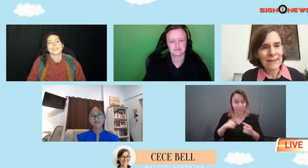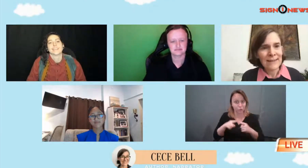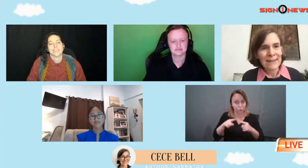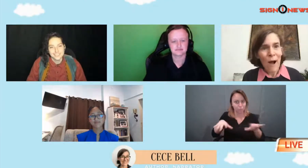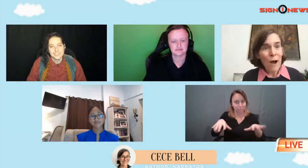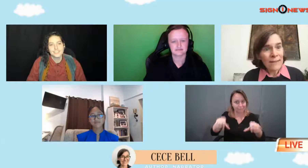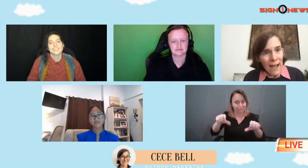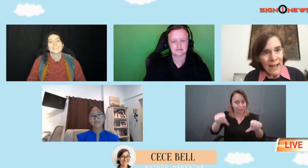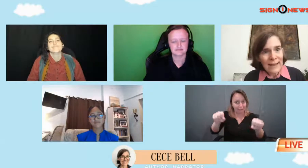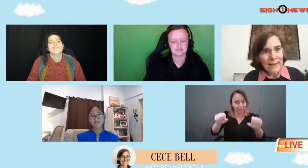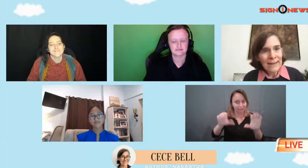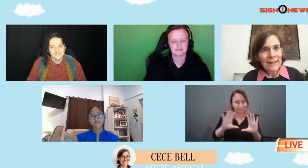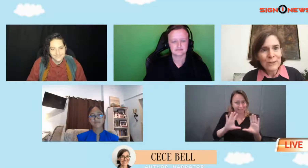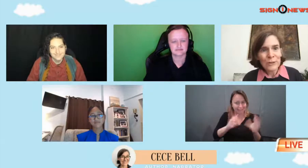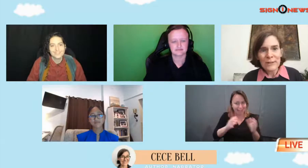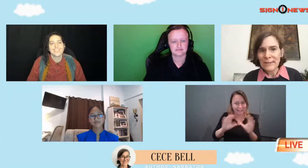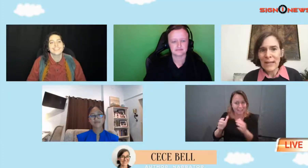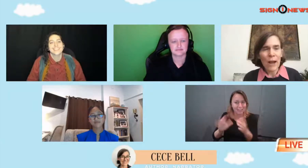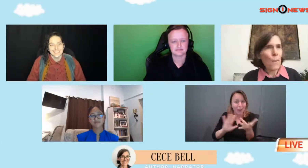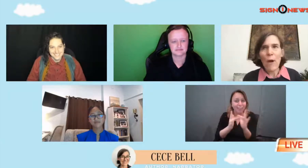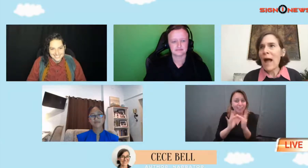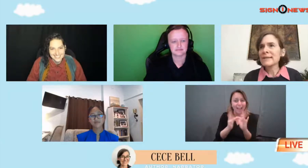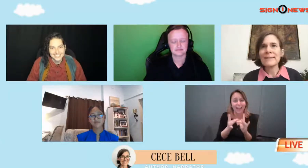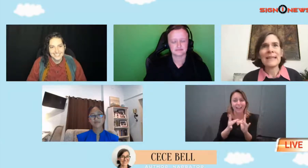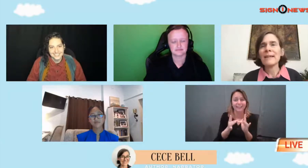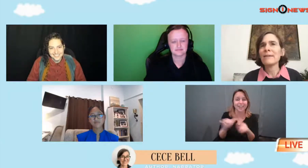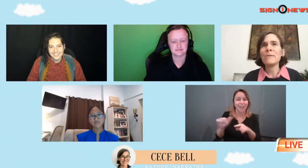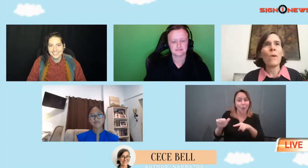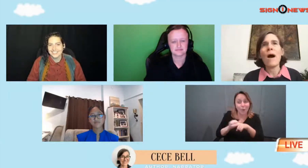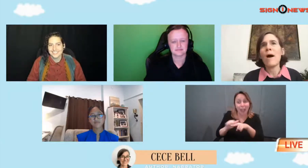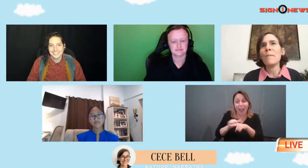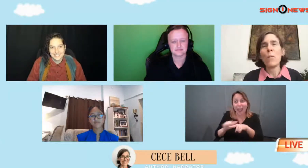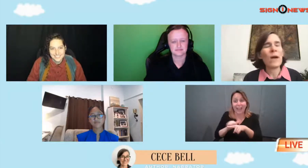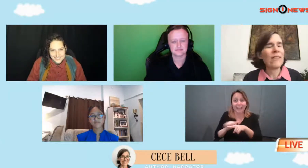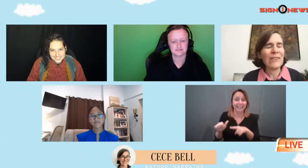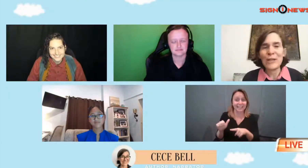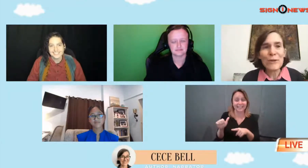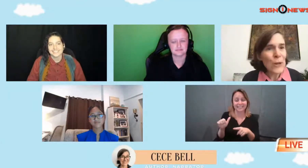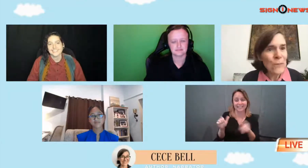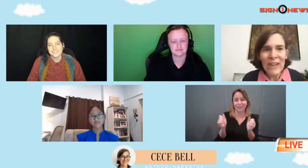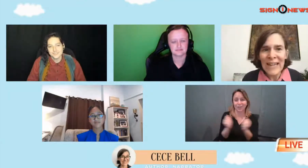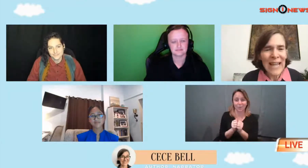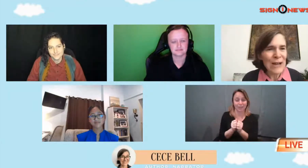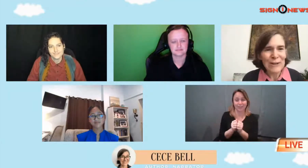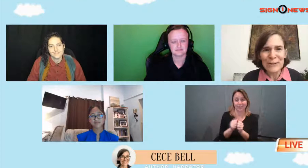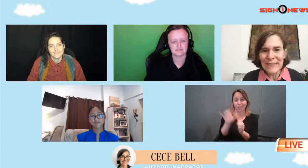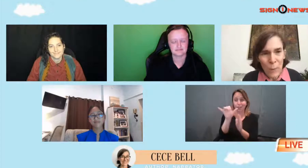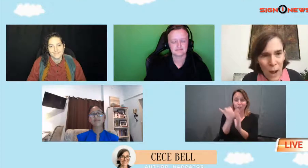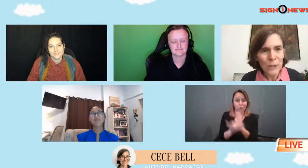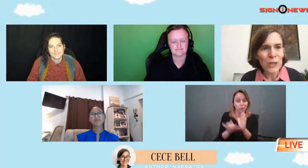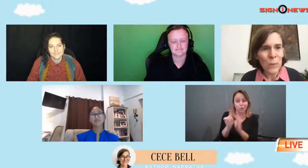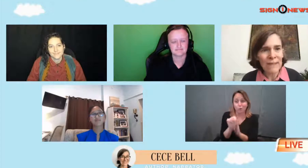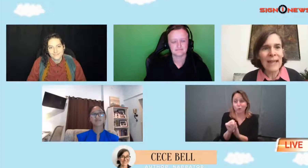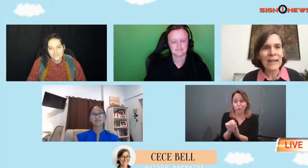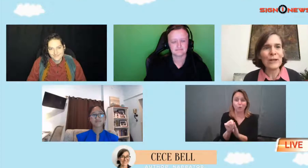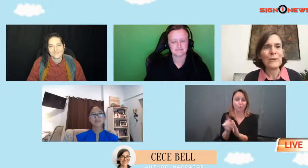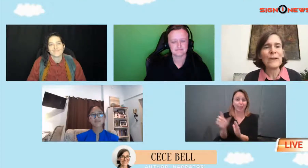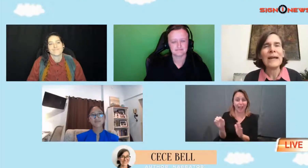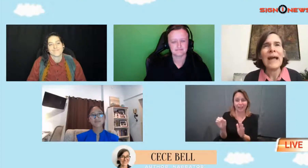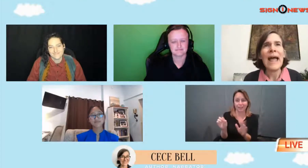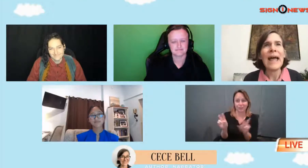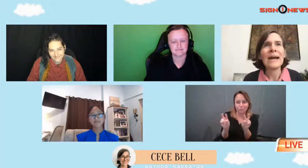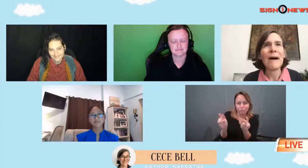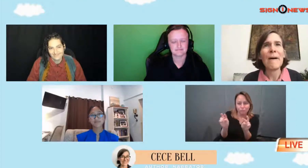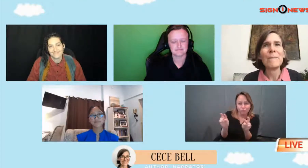classes online, just, practicing with YouTube videos and watching what they